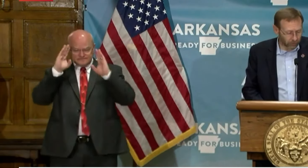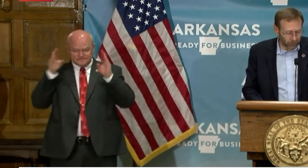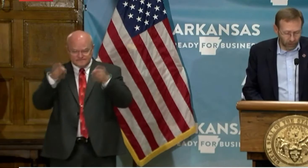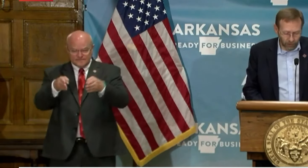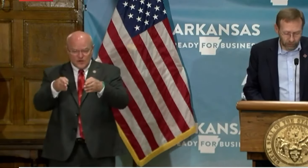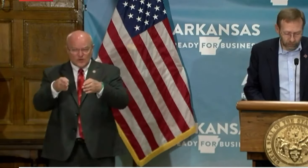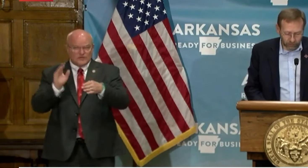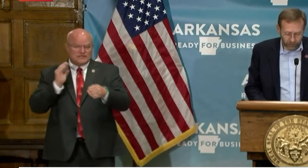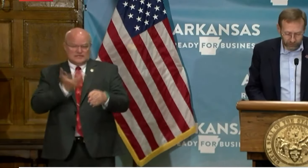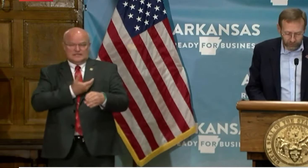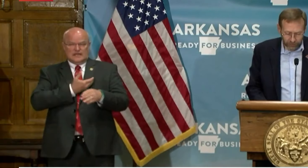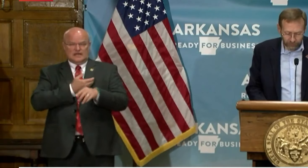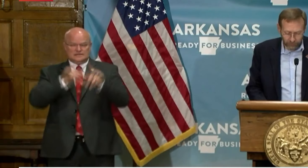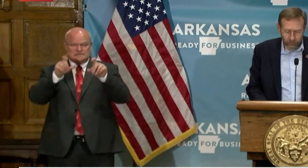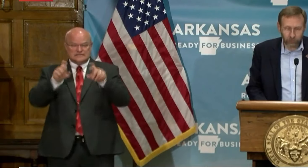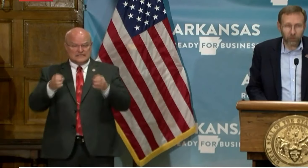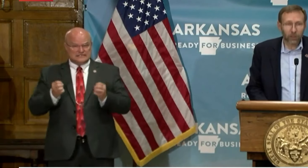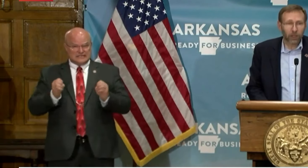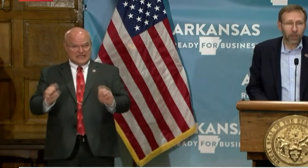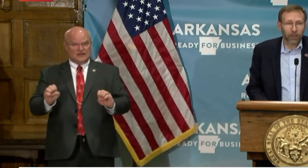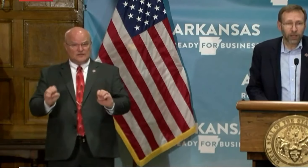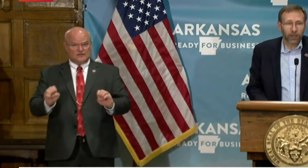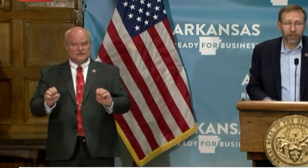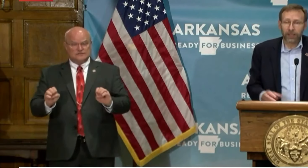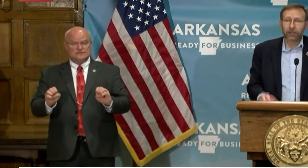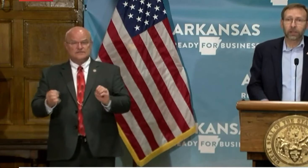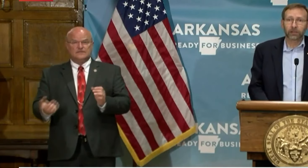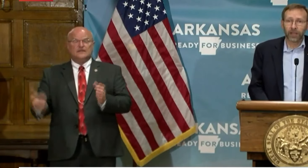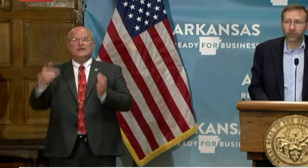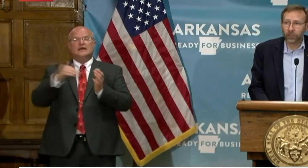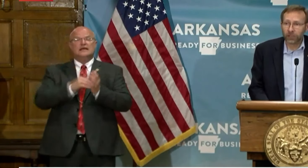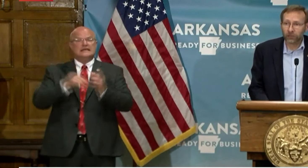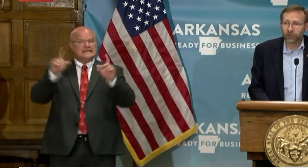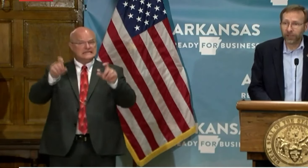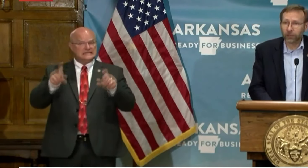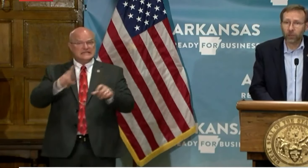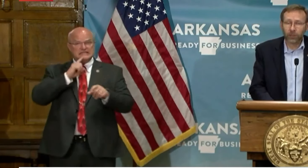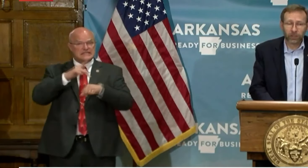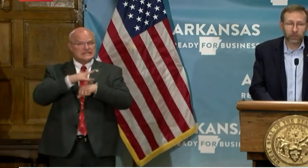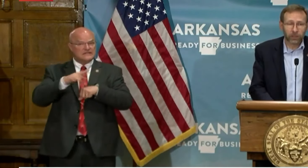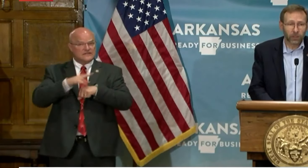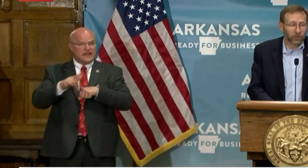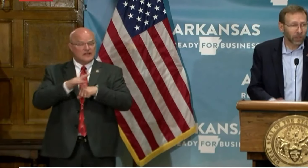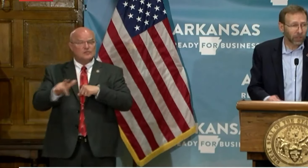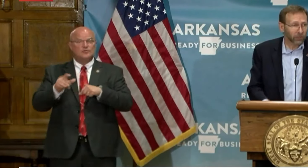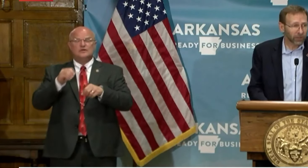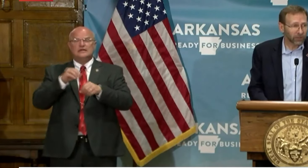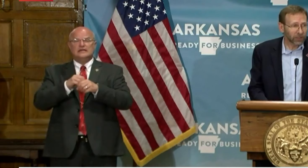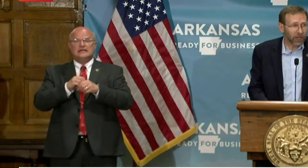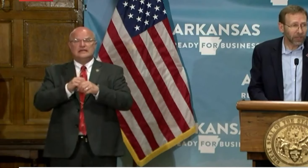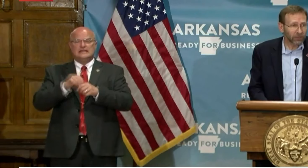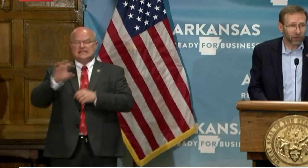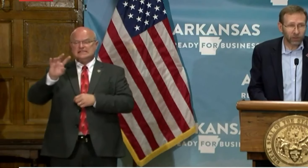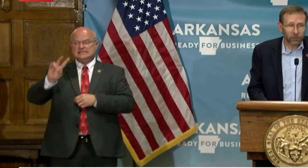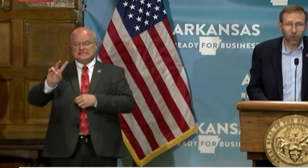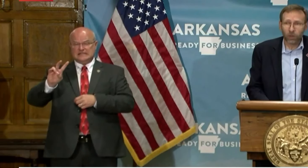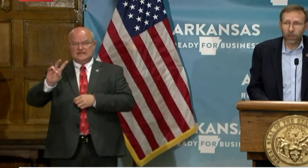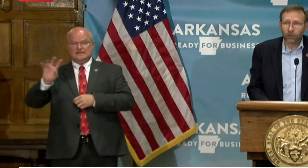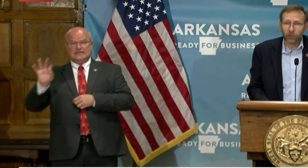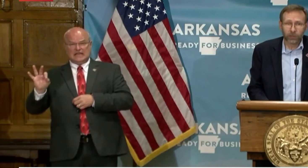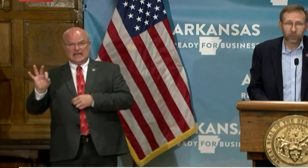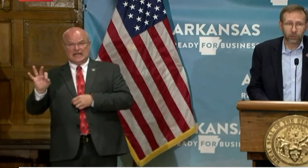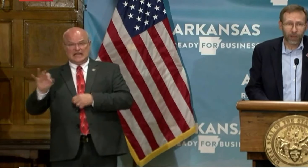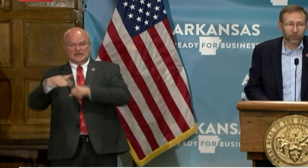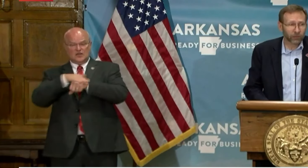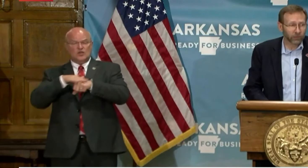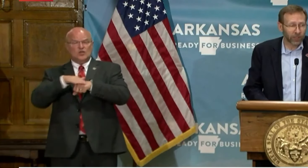focus our testing efforts. Again, testing is available in 79 of our local